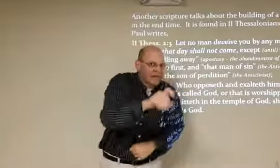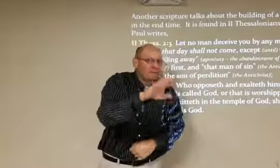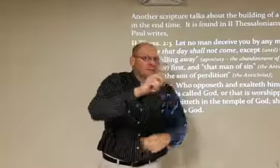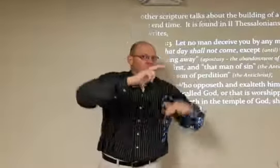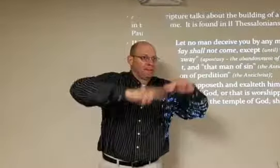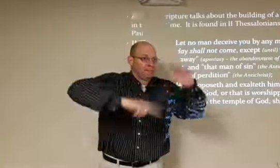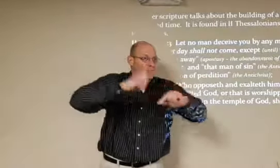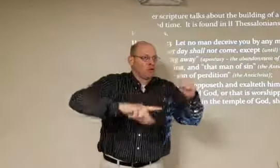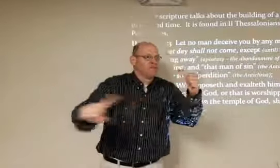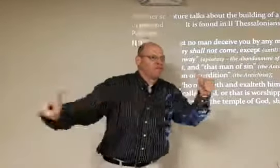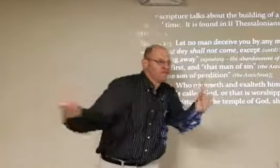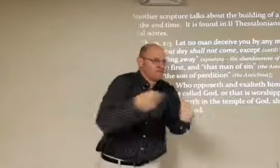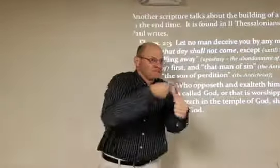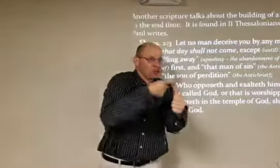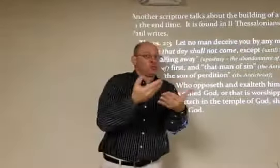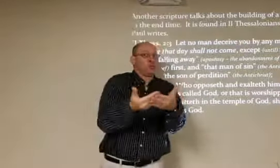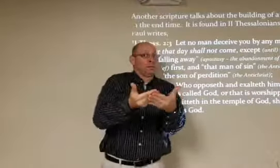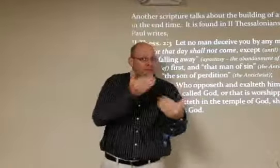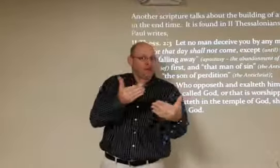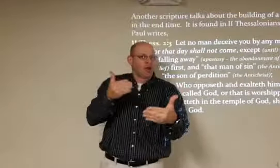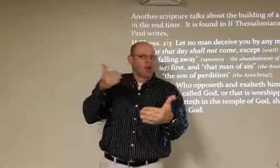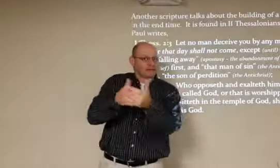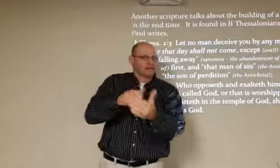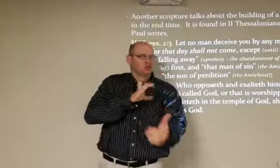The temple must be built before he is appearing.